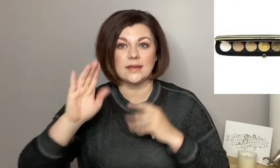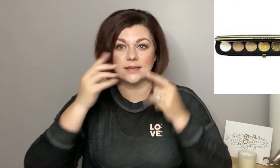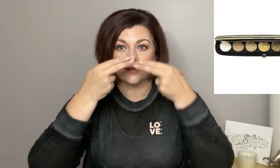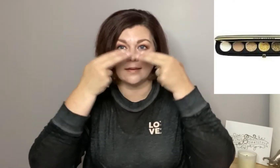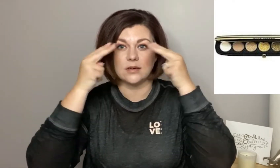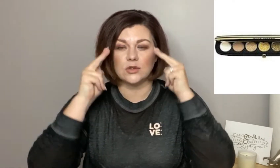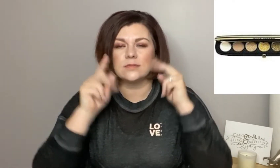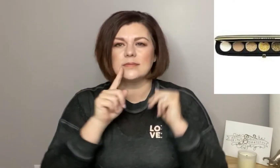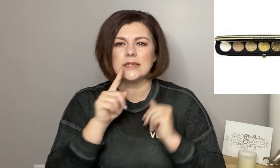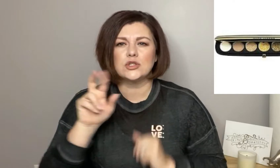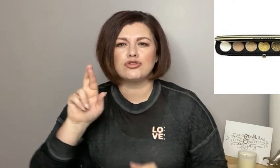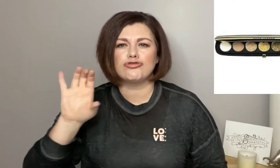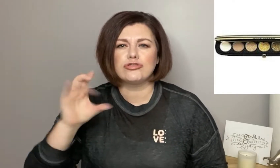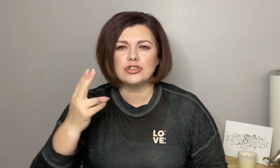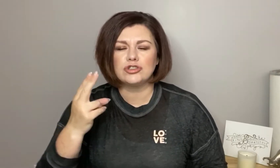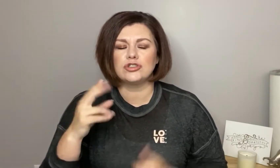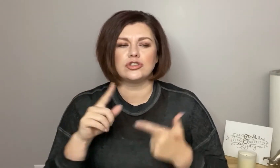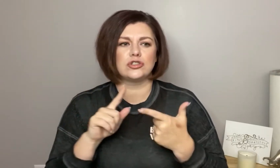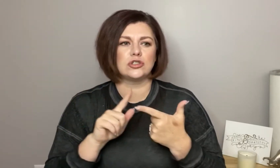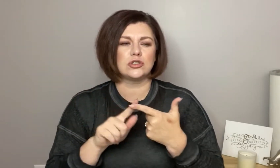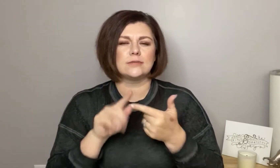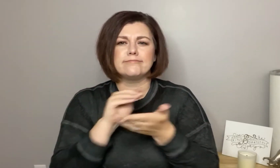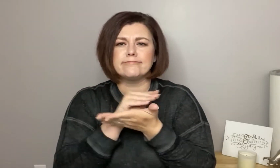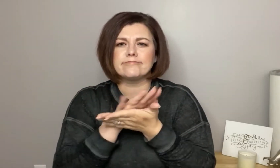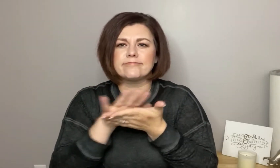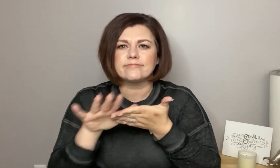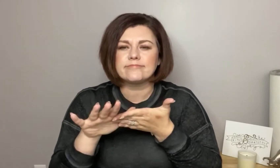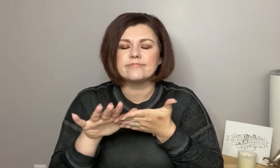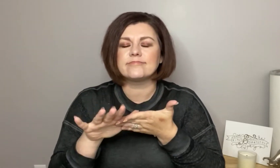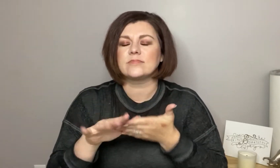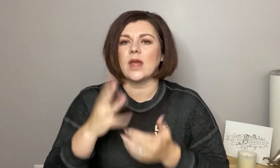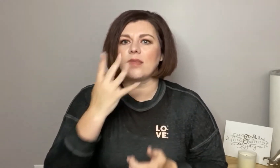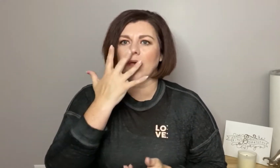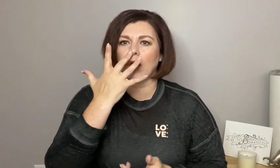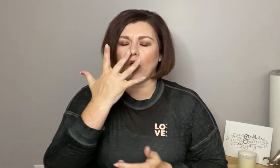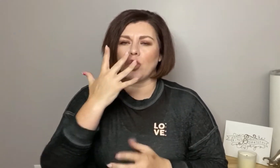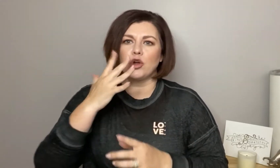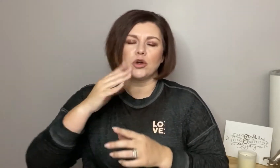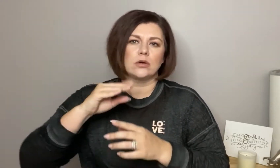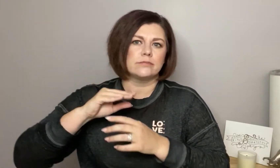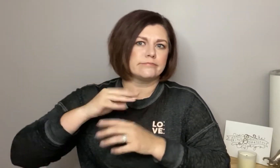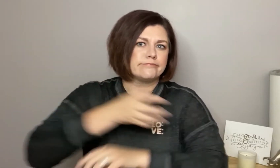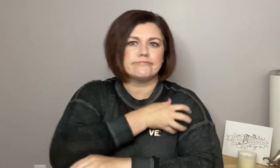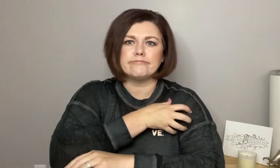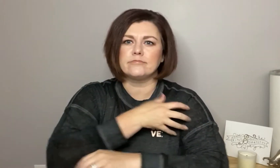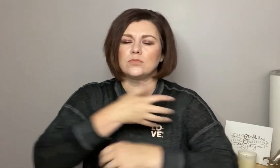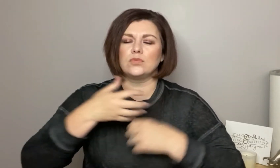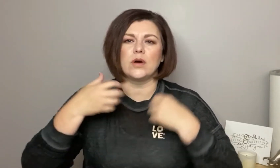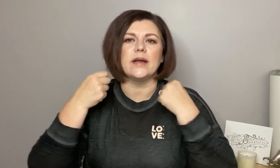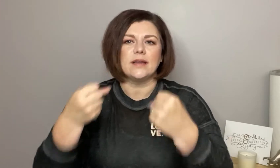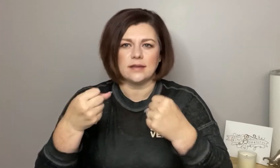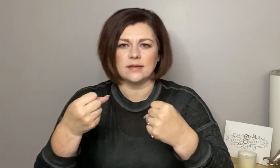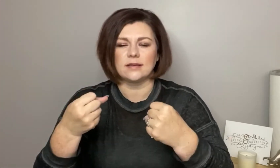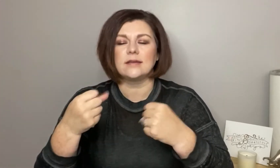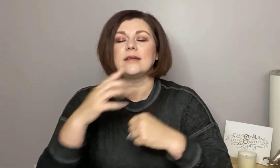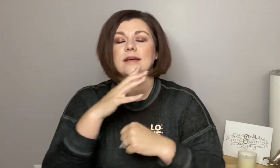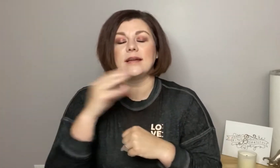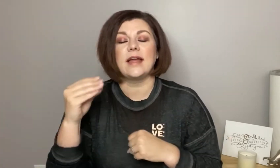reviews and read a lot of reviews about how the Marc Jacobs eyeshadows are very rich and very strong and